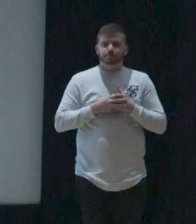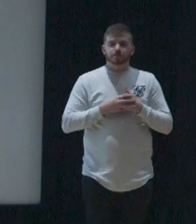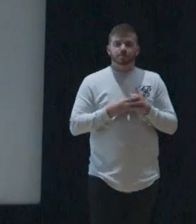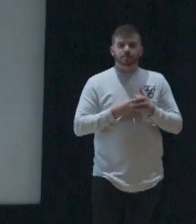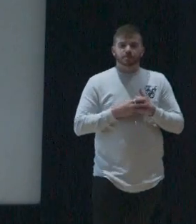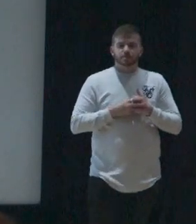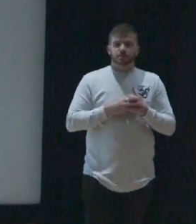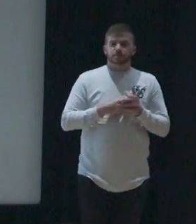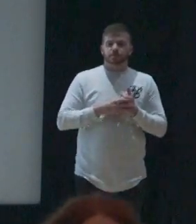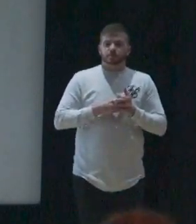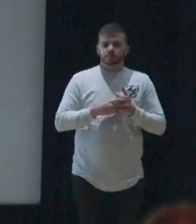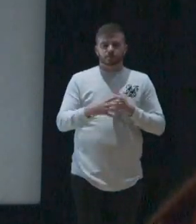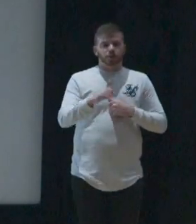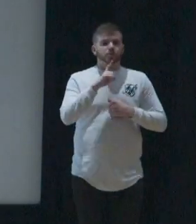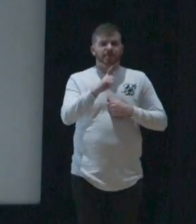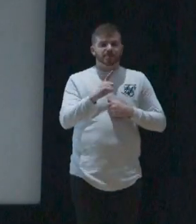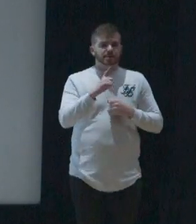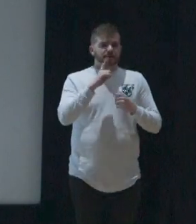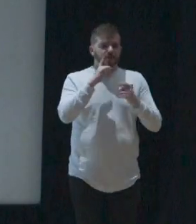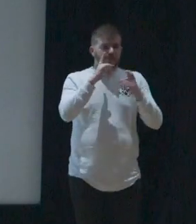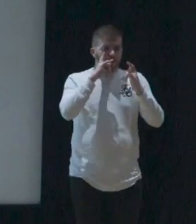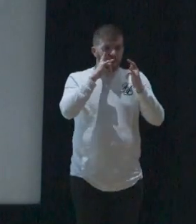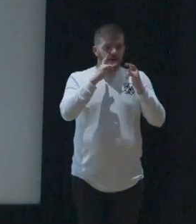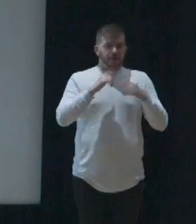Mentioning playtests to figure out how...